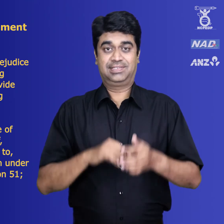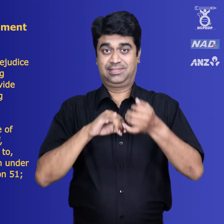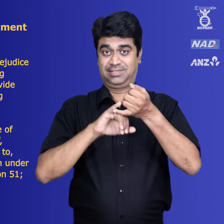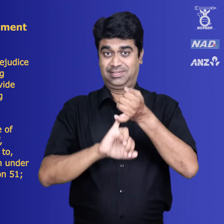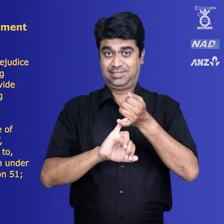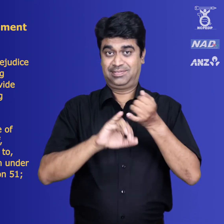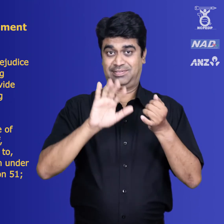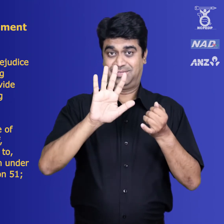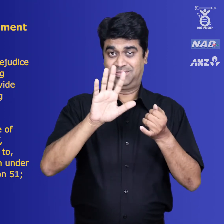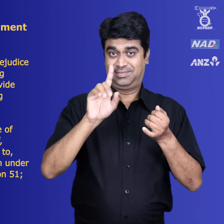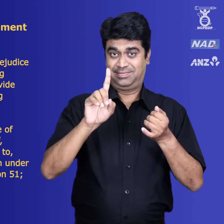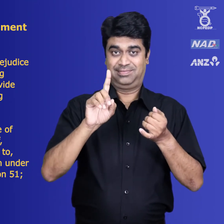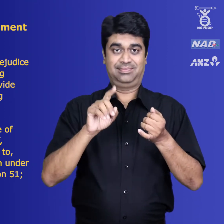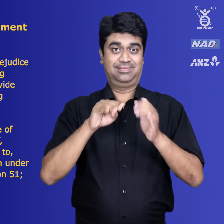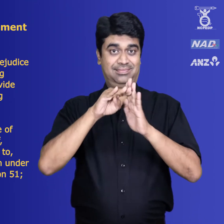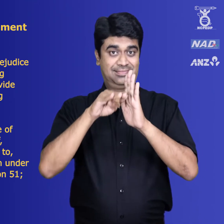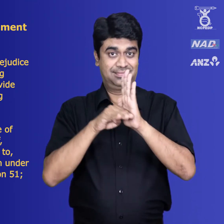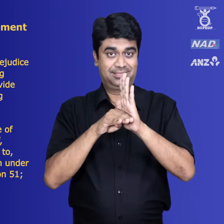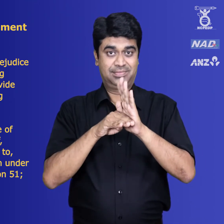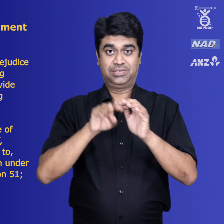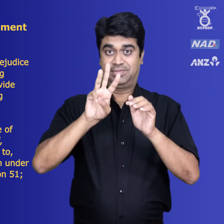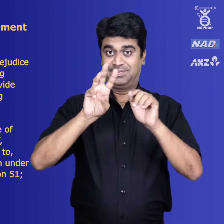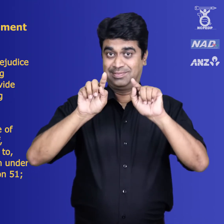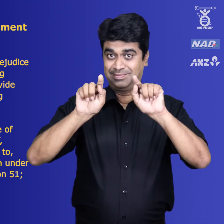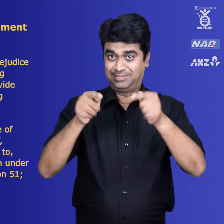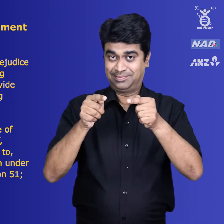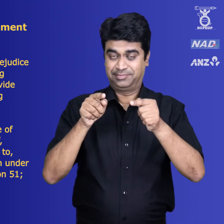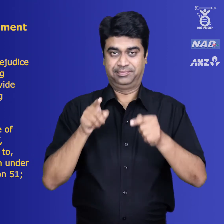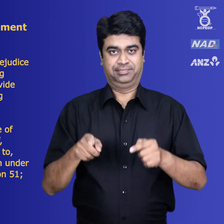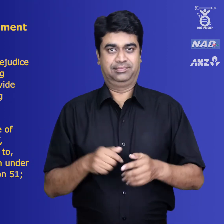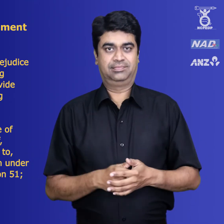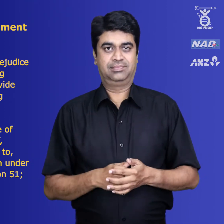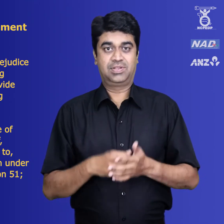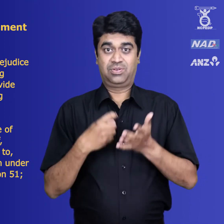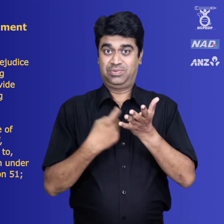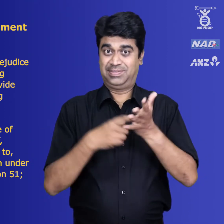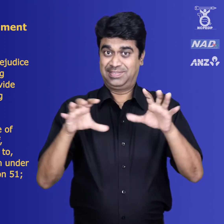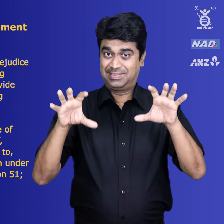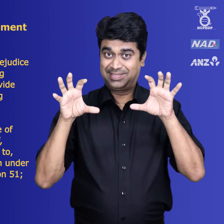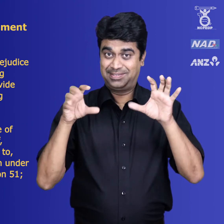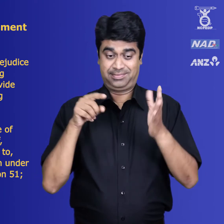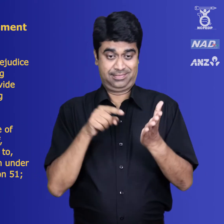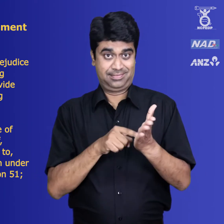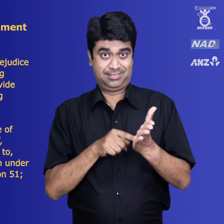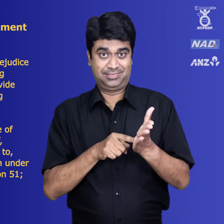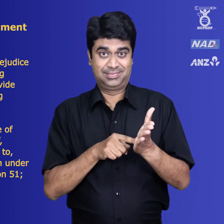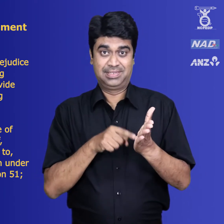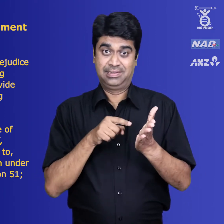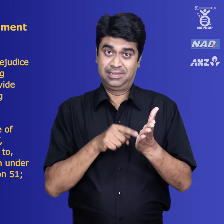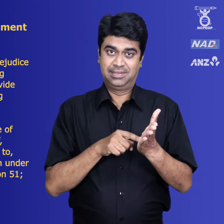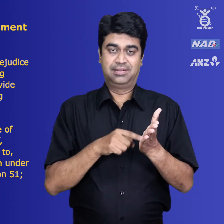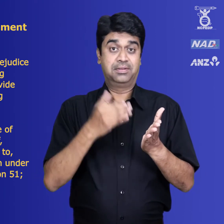The validity of certificate of registration, the form of, and conditions attached